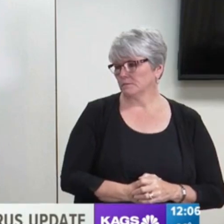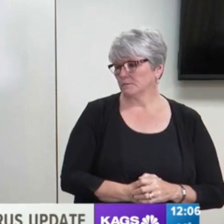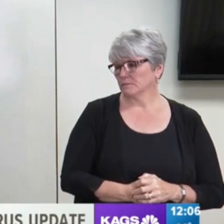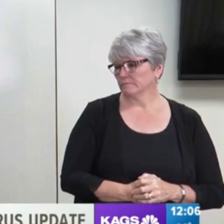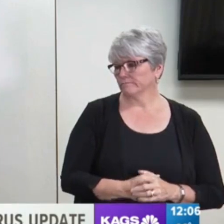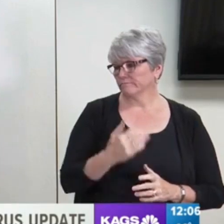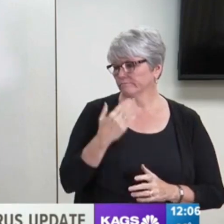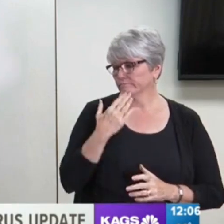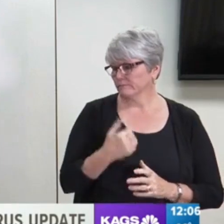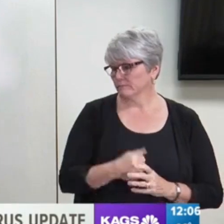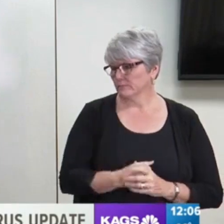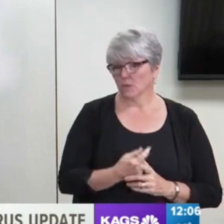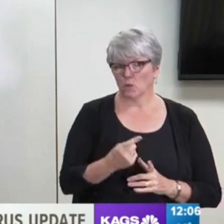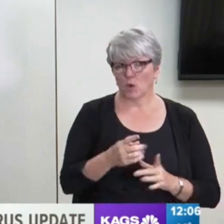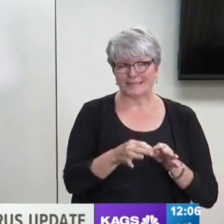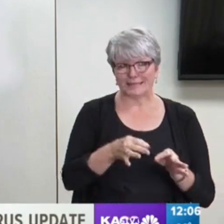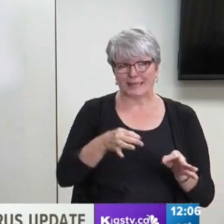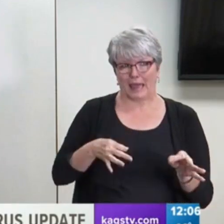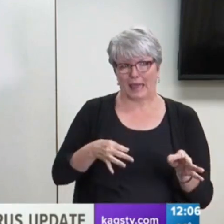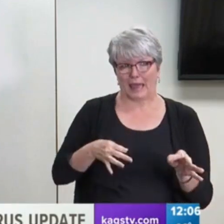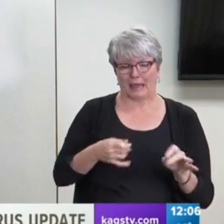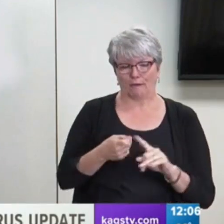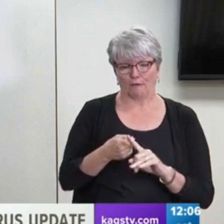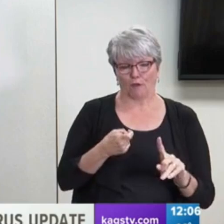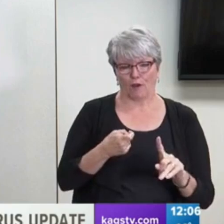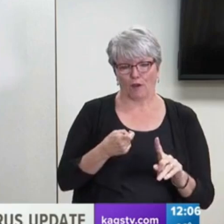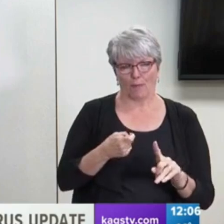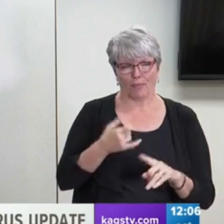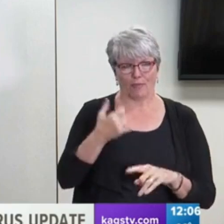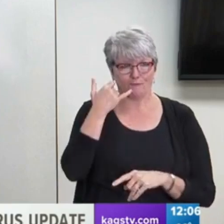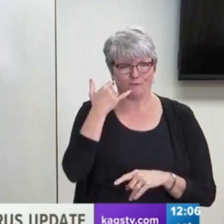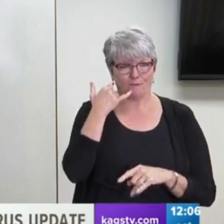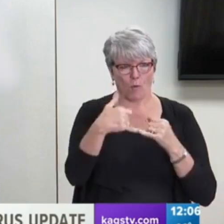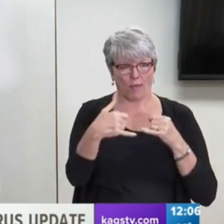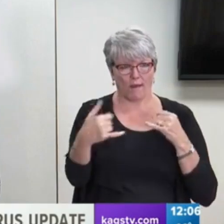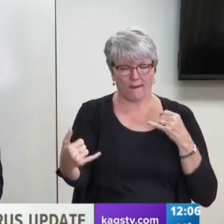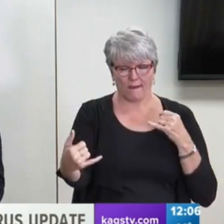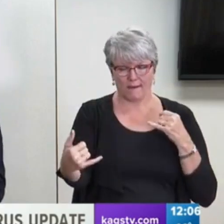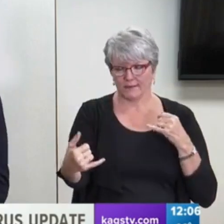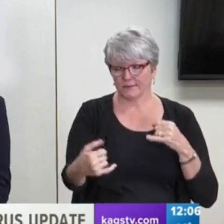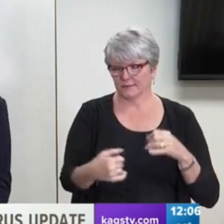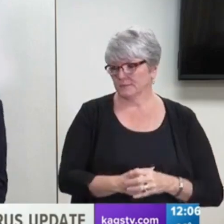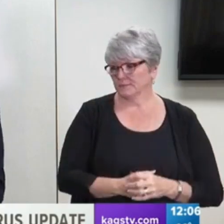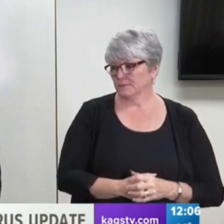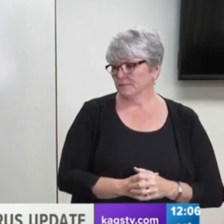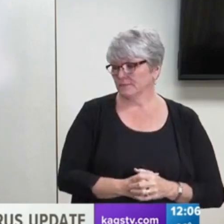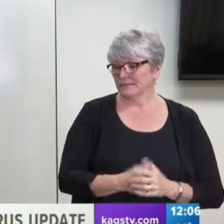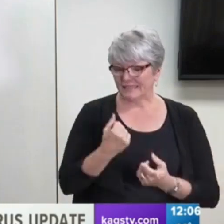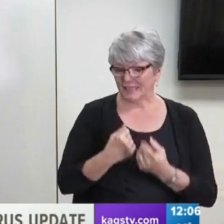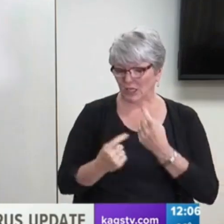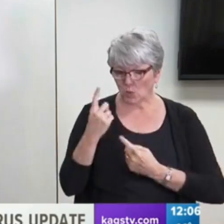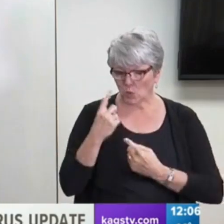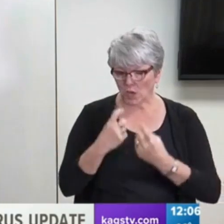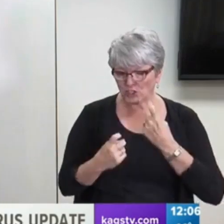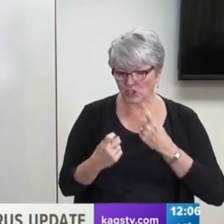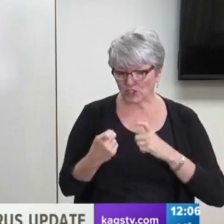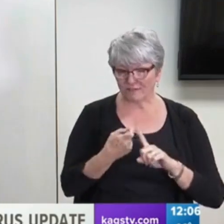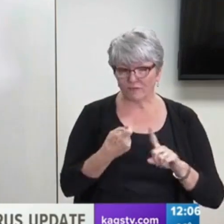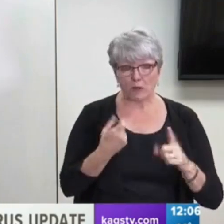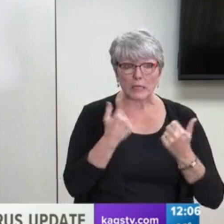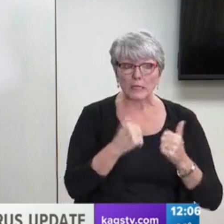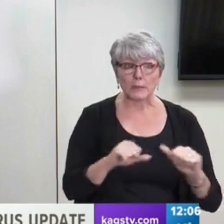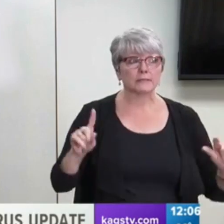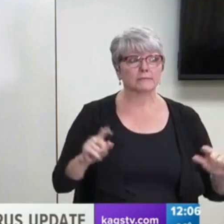Thank you, sir. We're on a delay here from the phone line. Any questions at all from